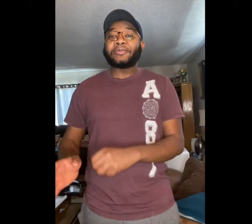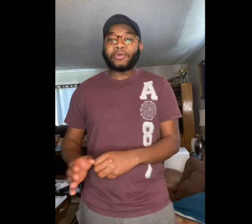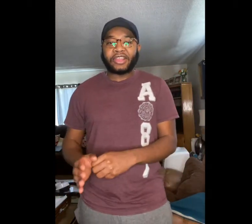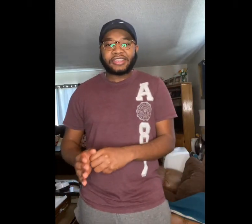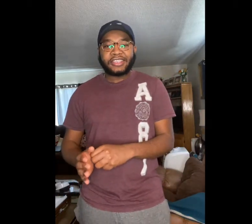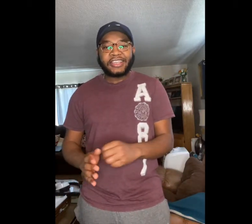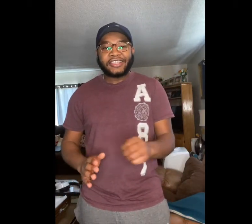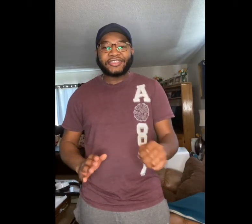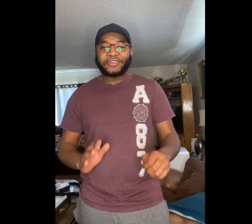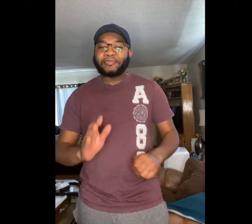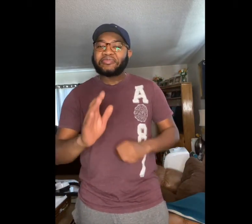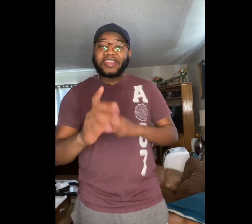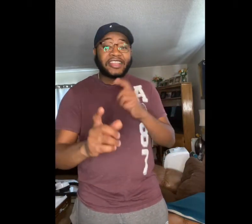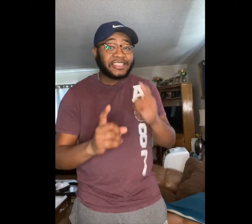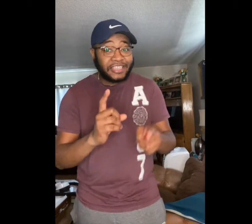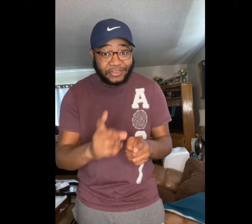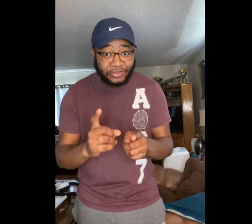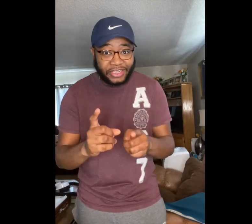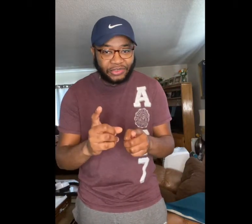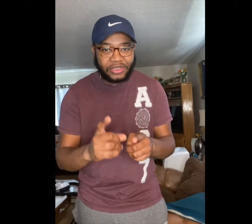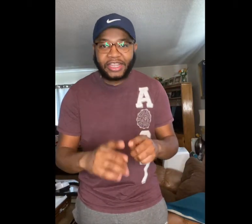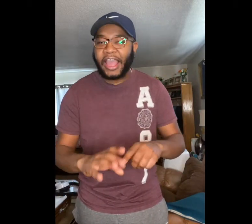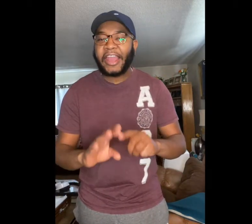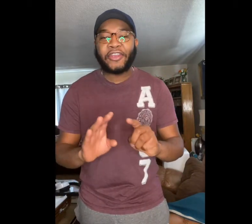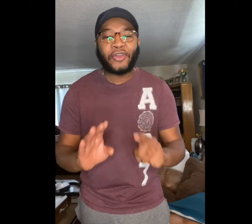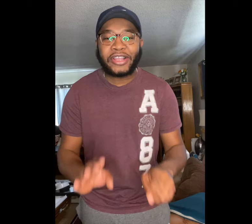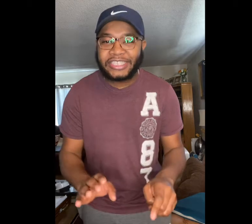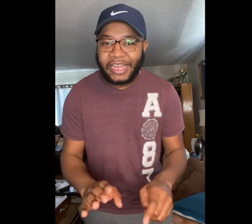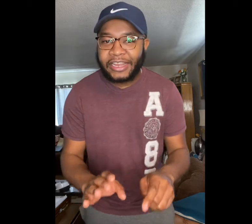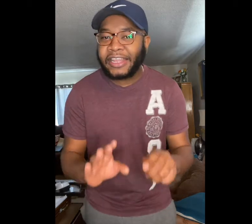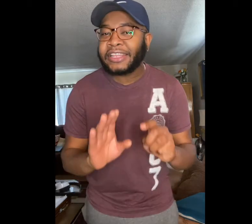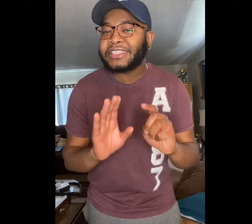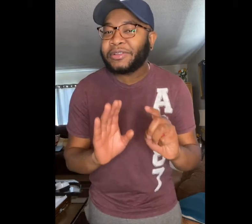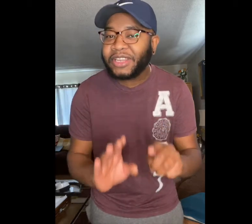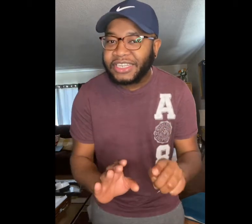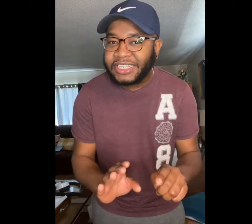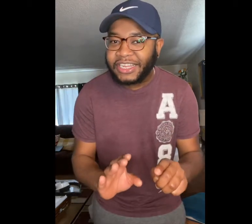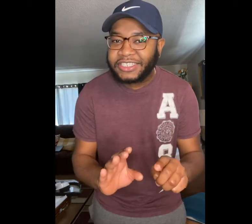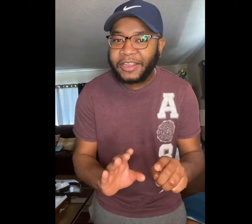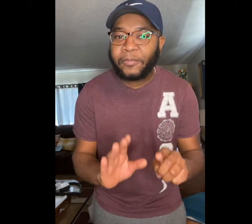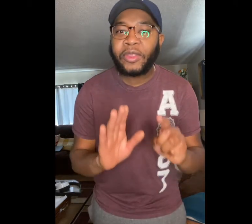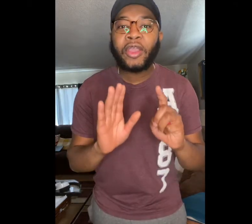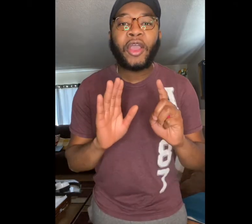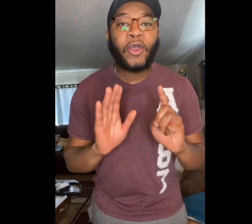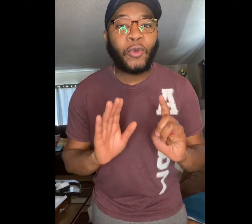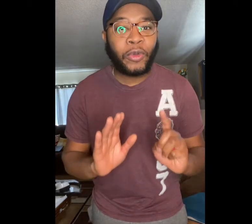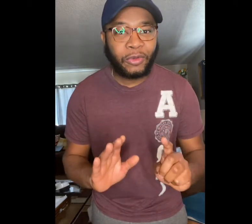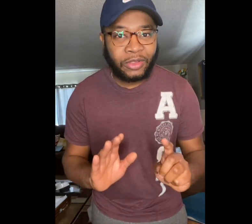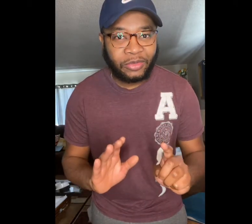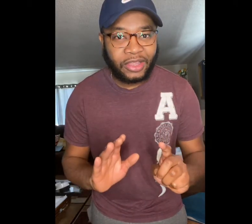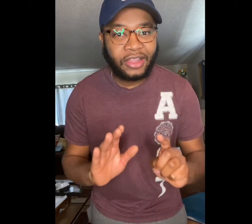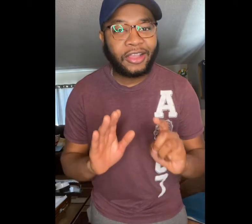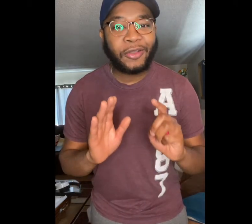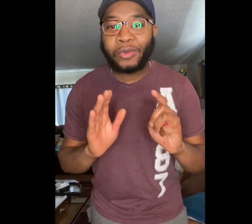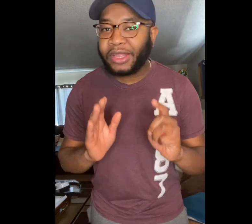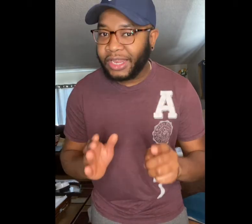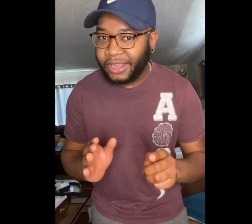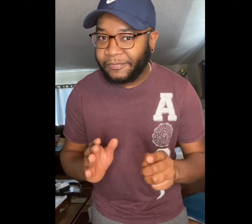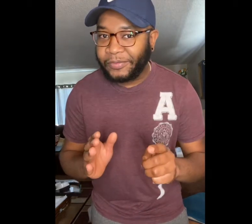with us. So, stay tuned for next week. I know it seemed a little challenging. Work with me. We'll get it. We're